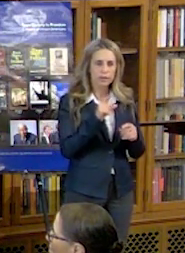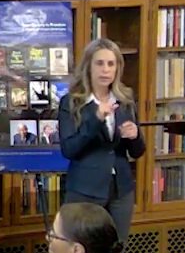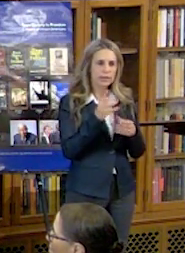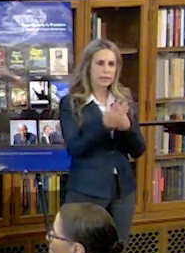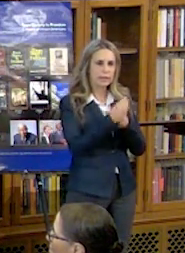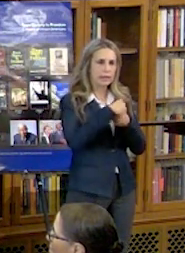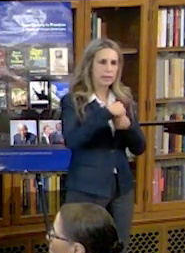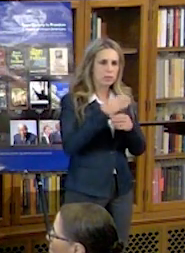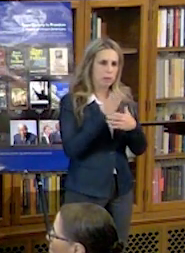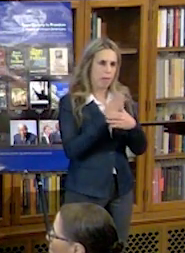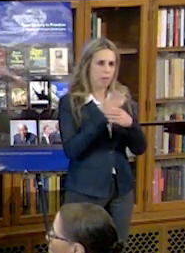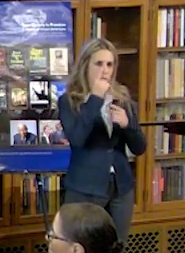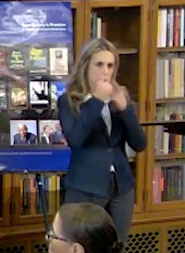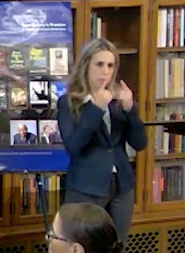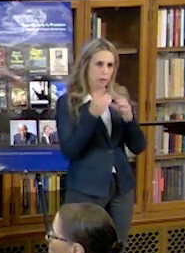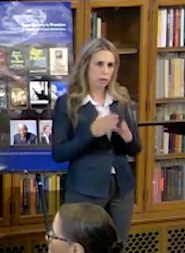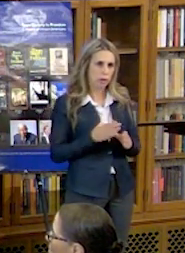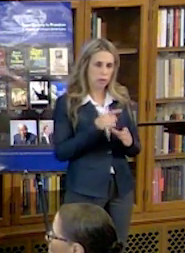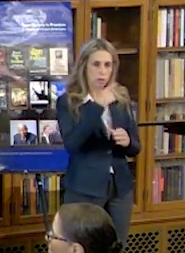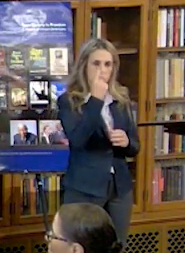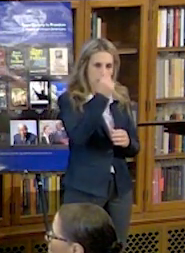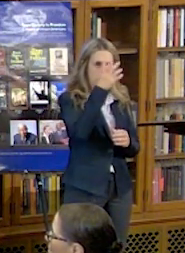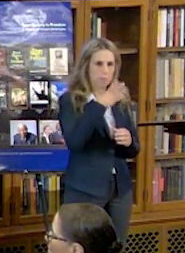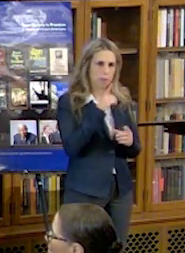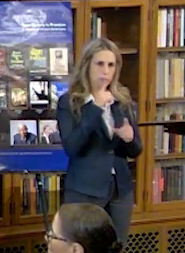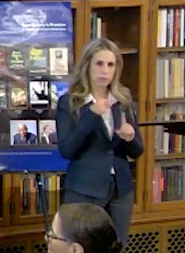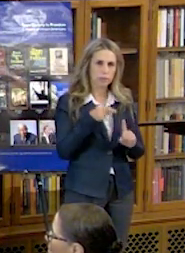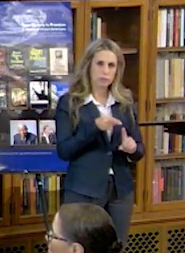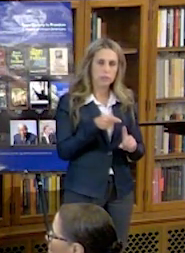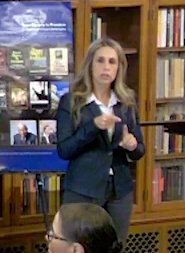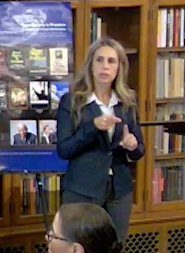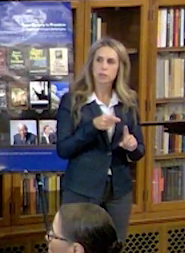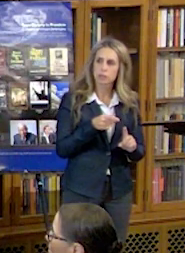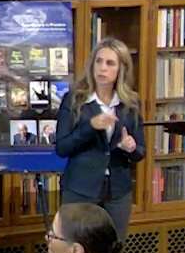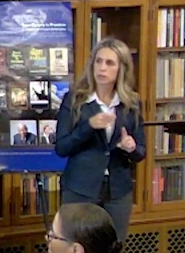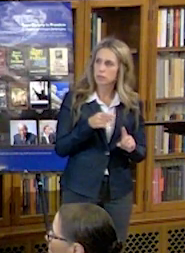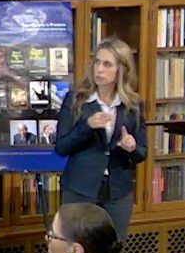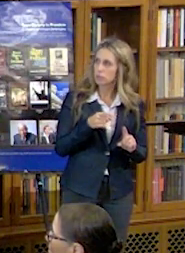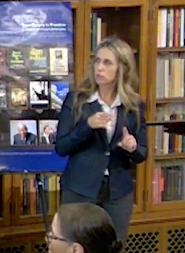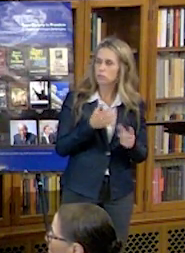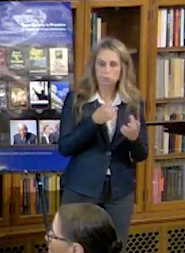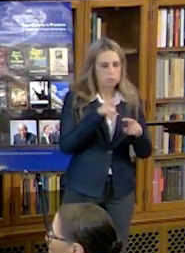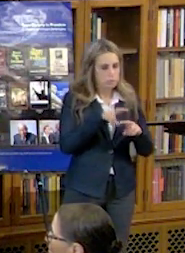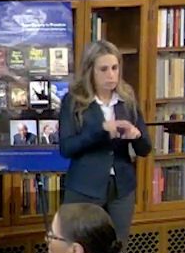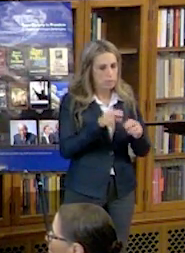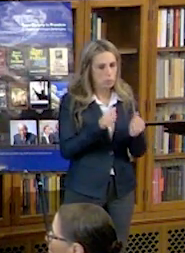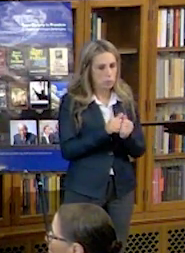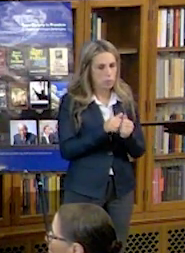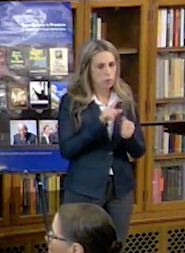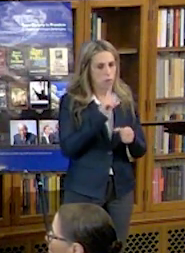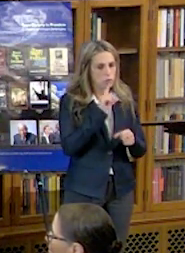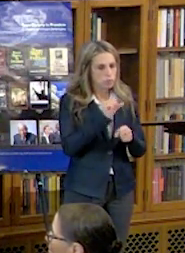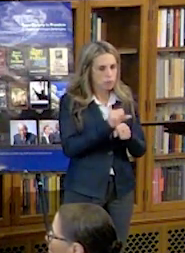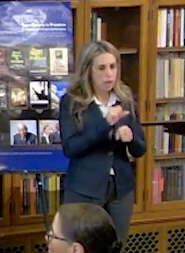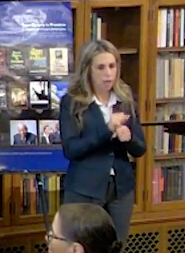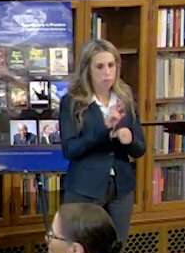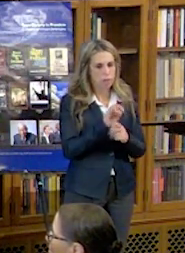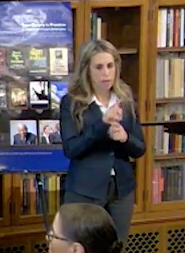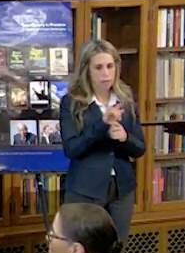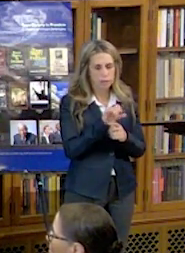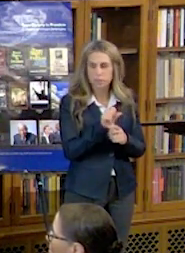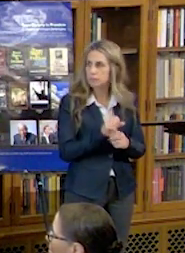a man a black man in America and the conference has really been a chance to sit with those realities in some